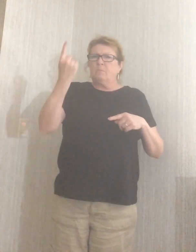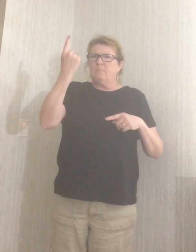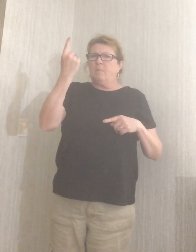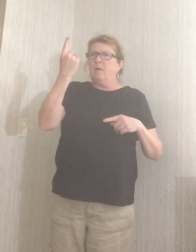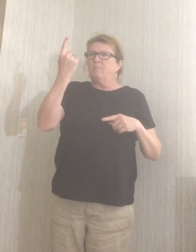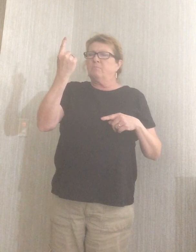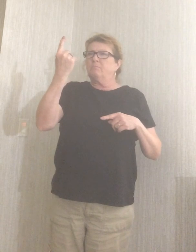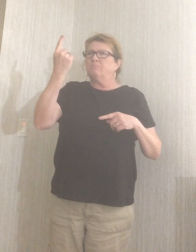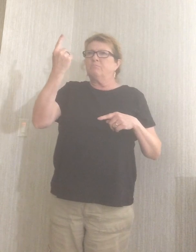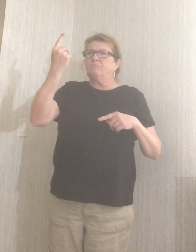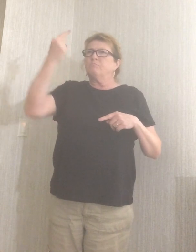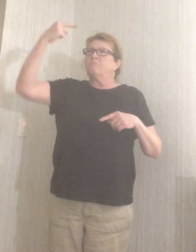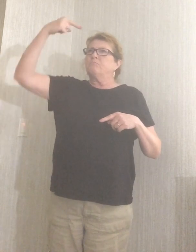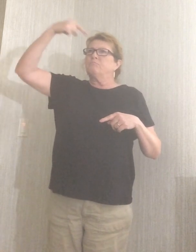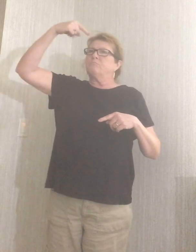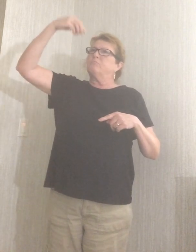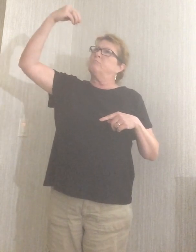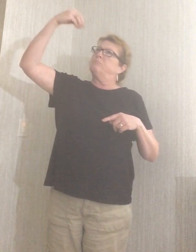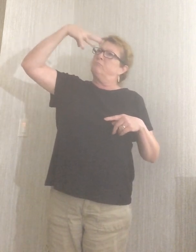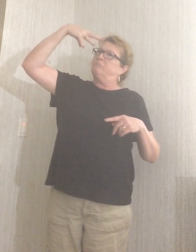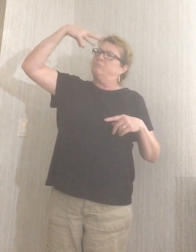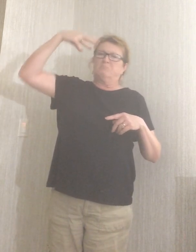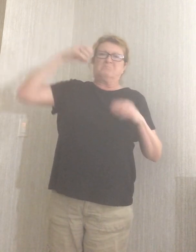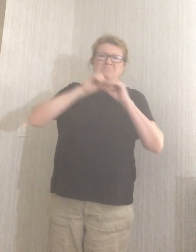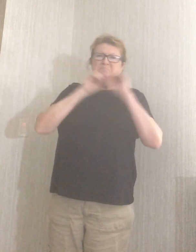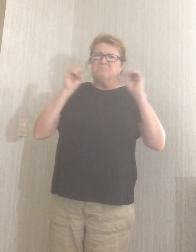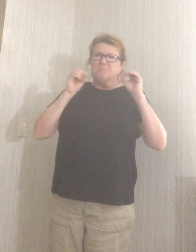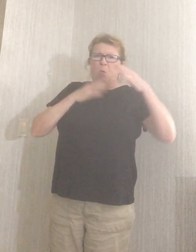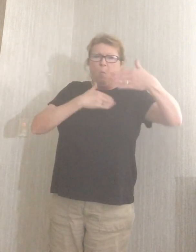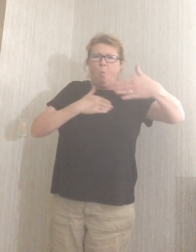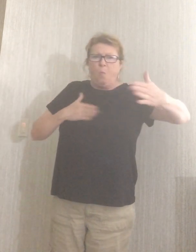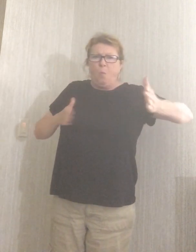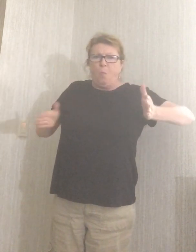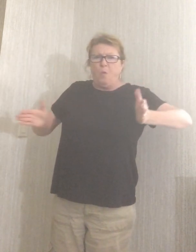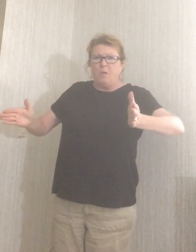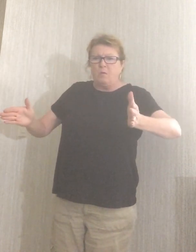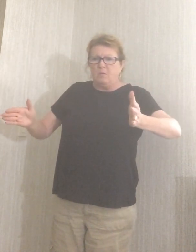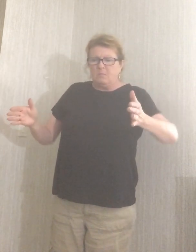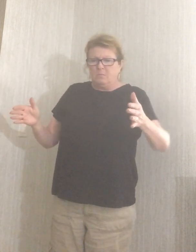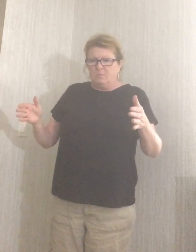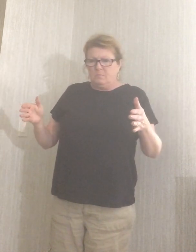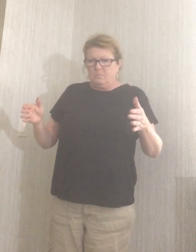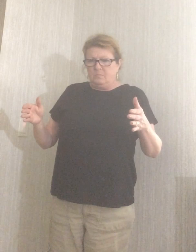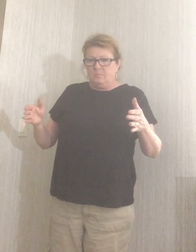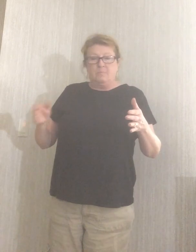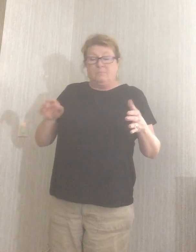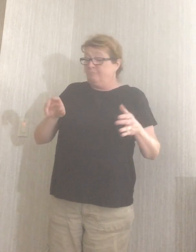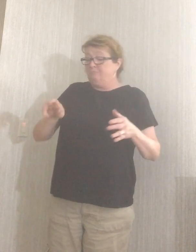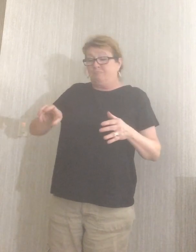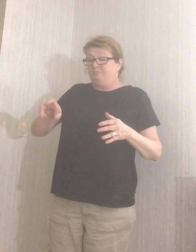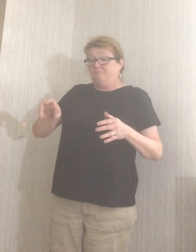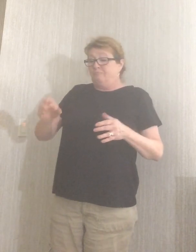There are no walls, just a handle on each pipe to turn the water on and